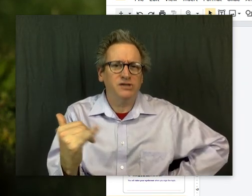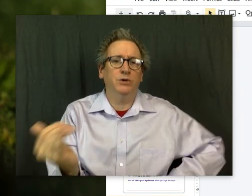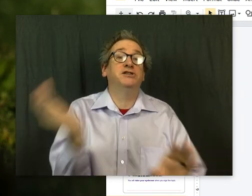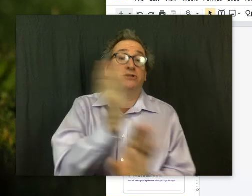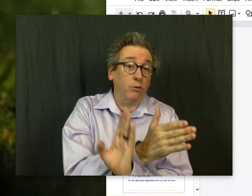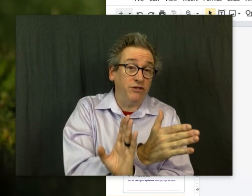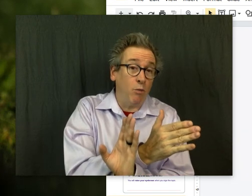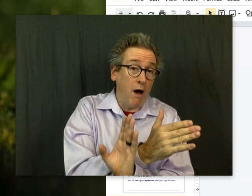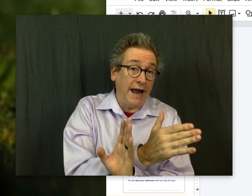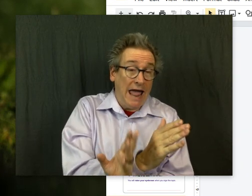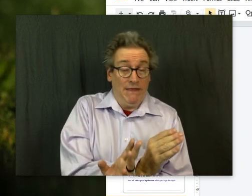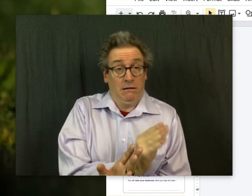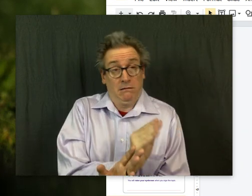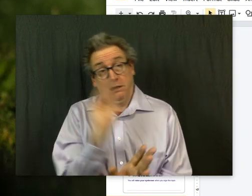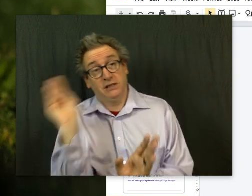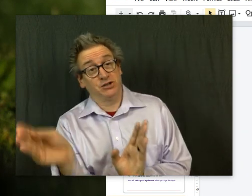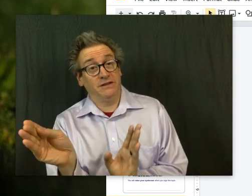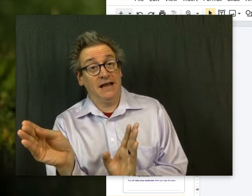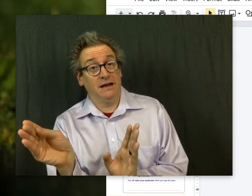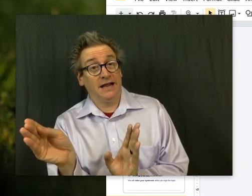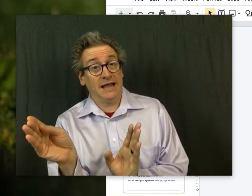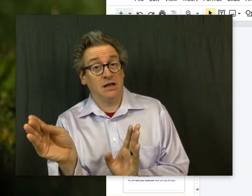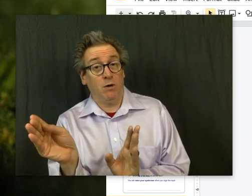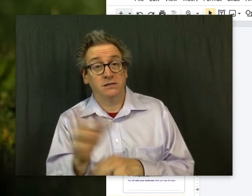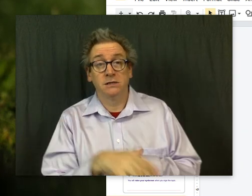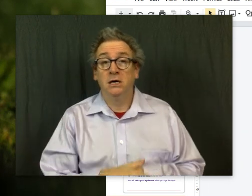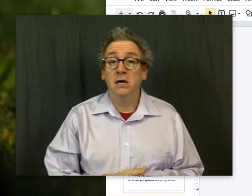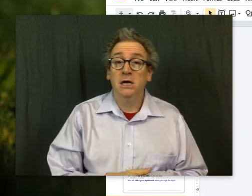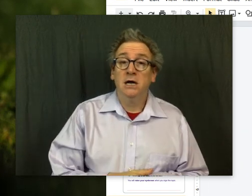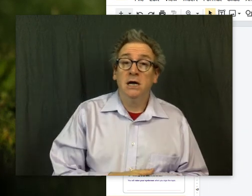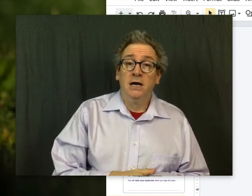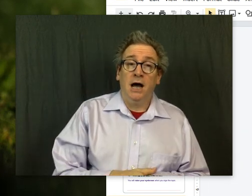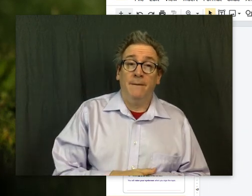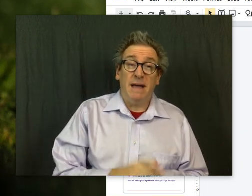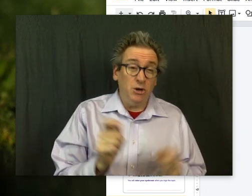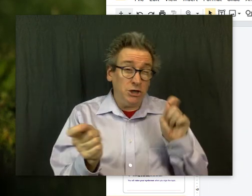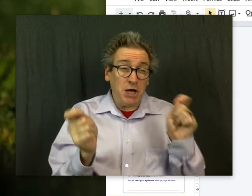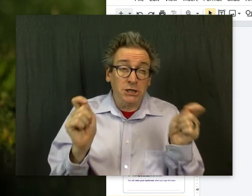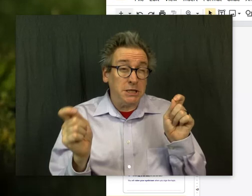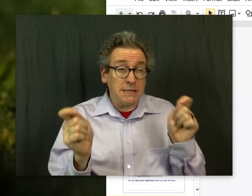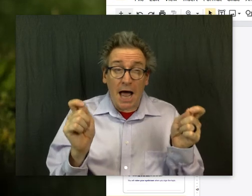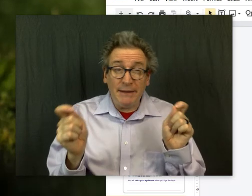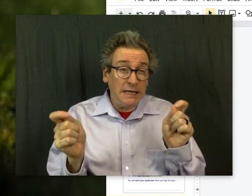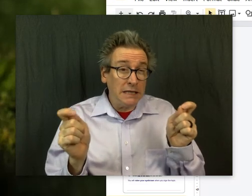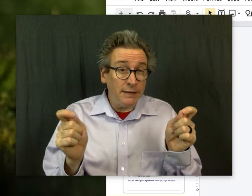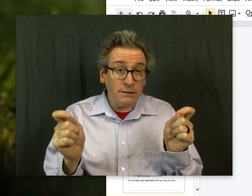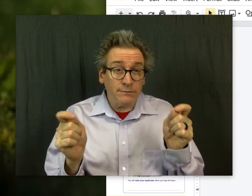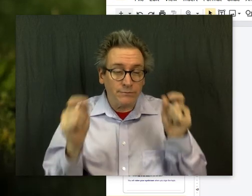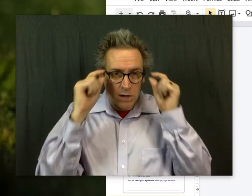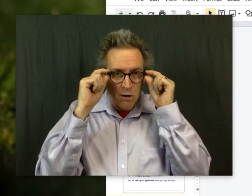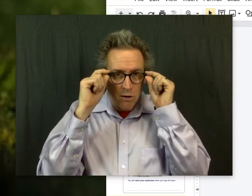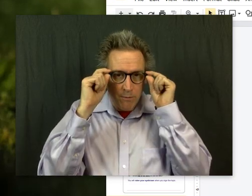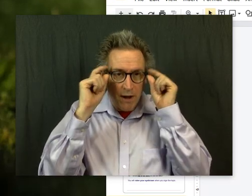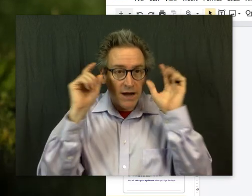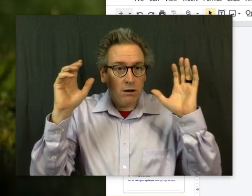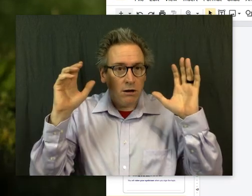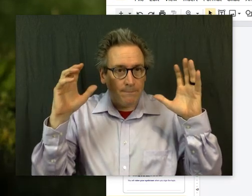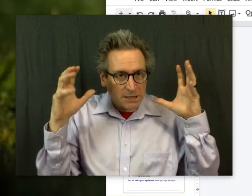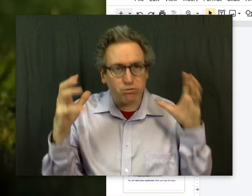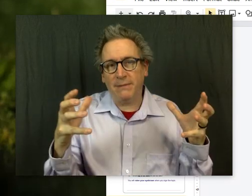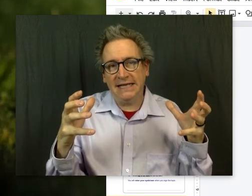So you can start with the why and then insert at the end like ASL wants. And you can change the timing a little bit,